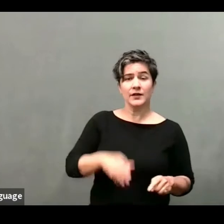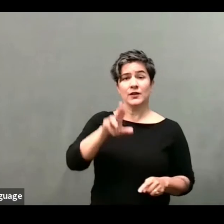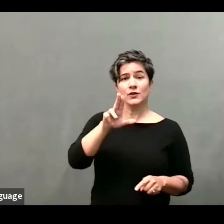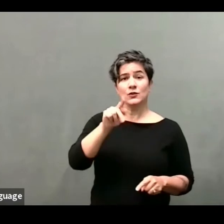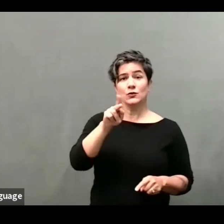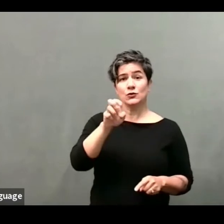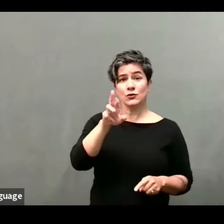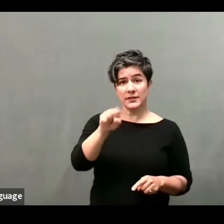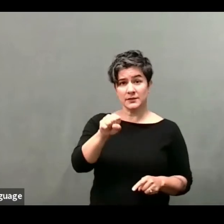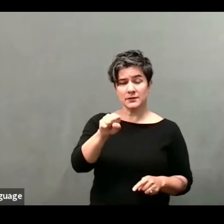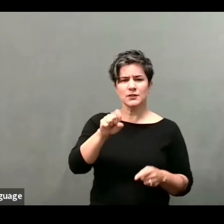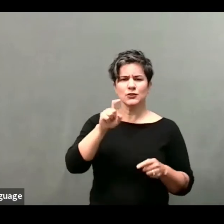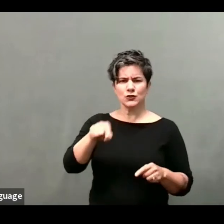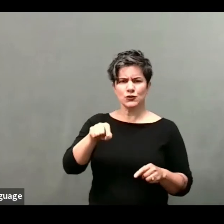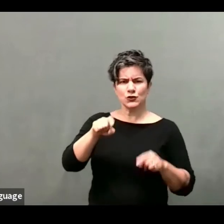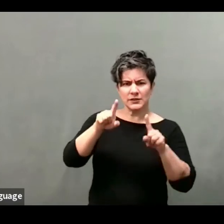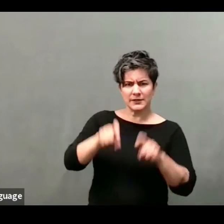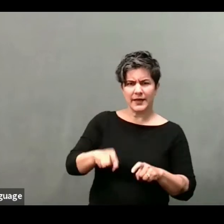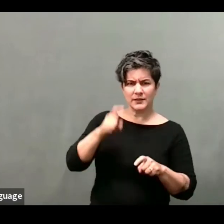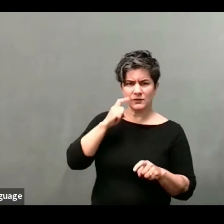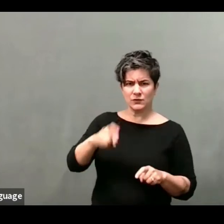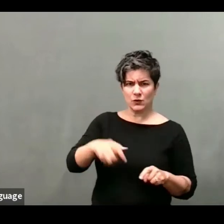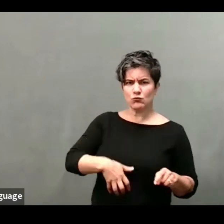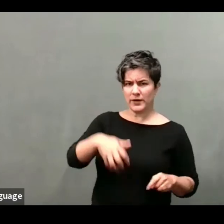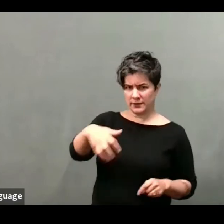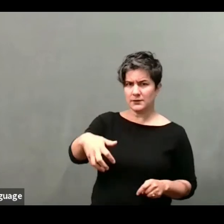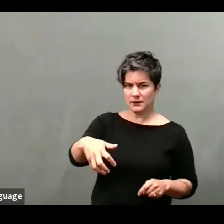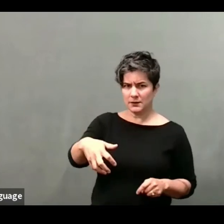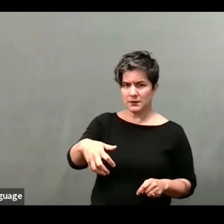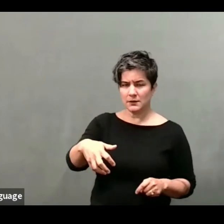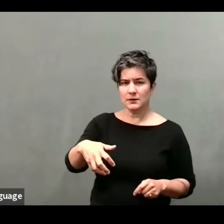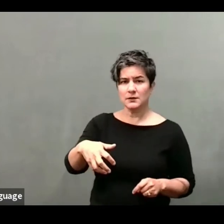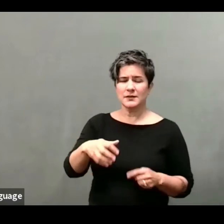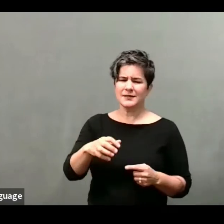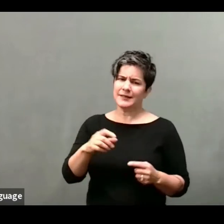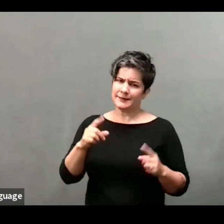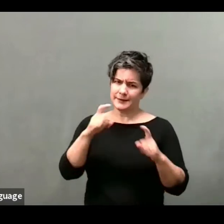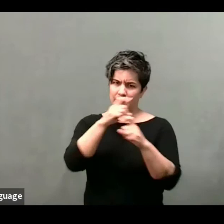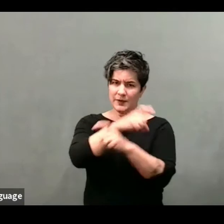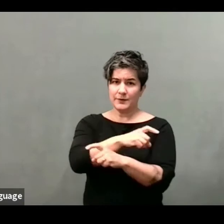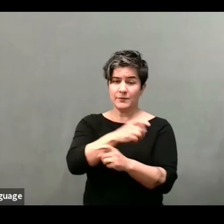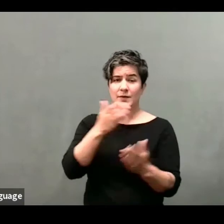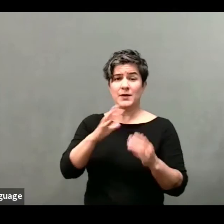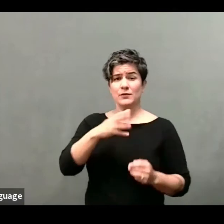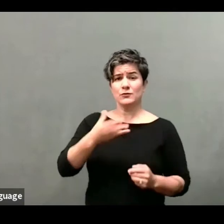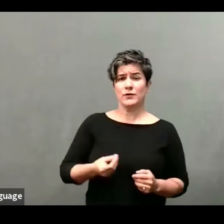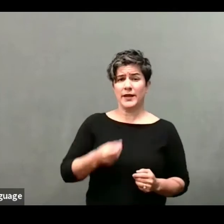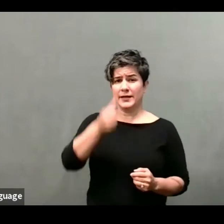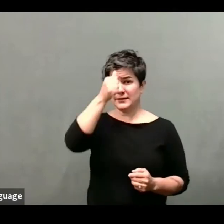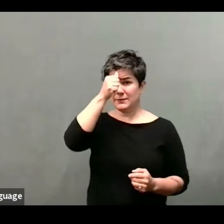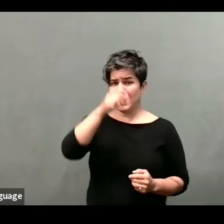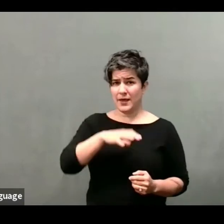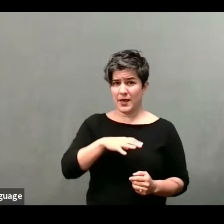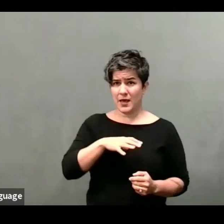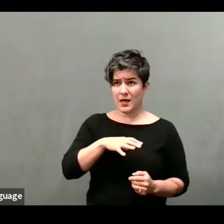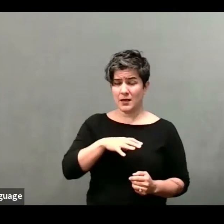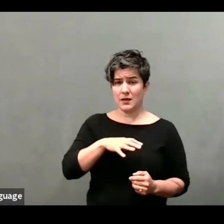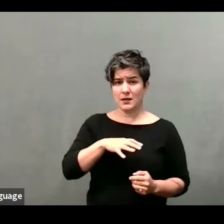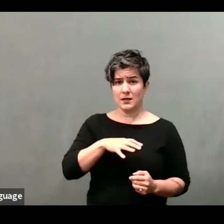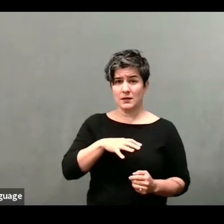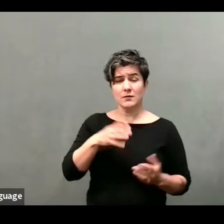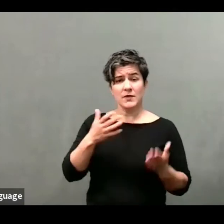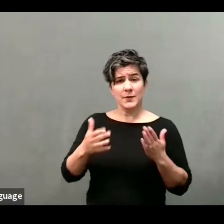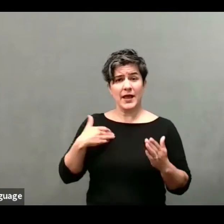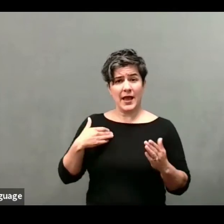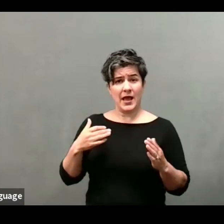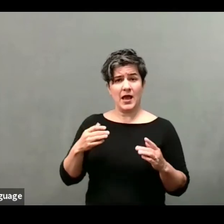pregnancy. Now, that can be difficult sometimes, especially when we have patients who are trans men who may have